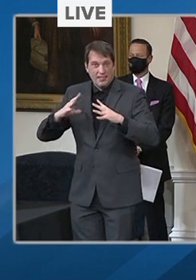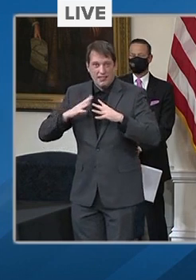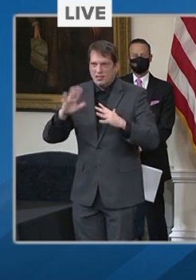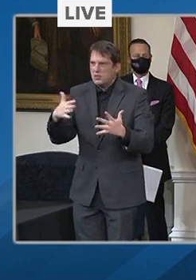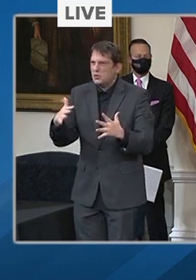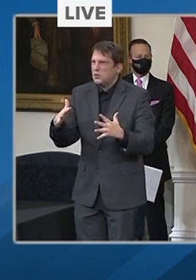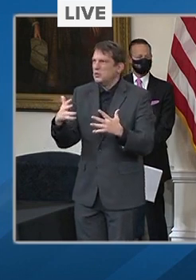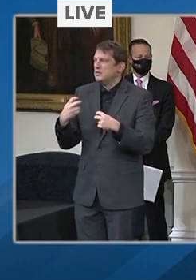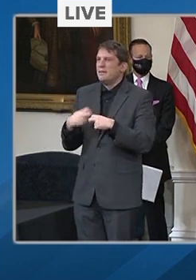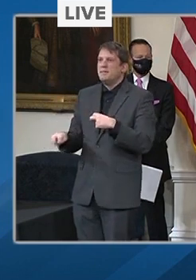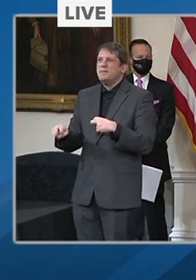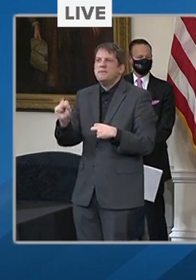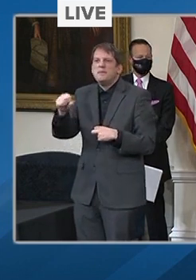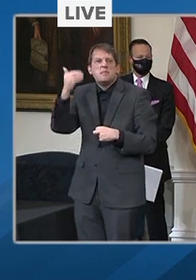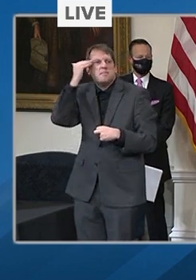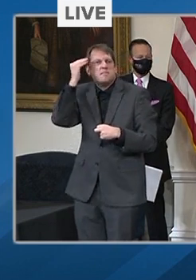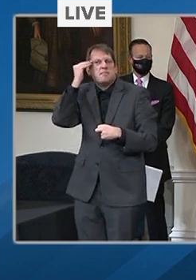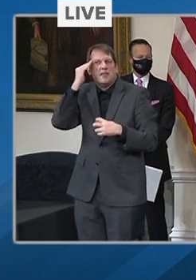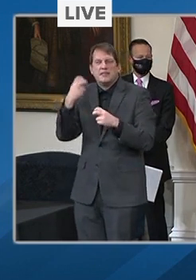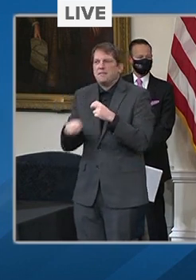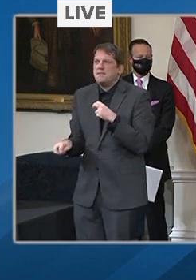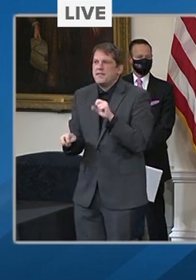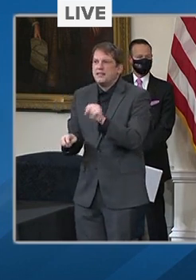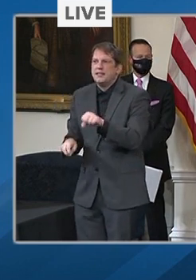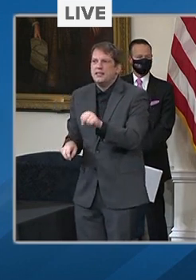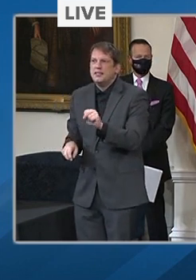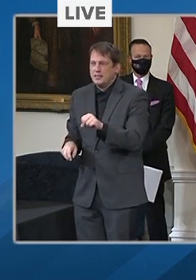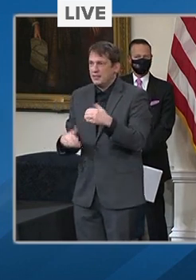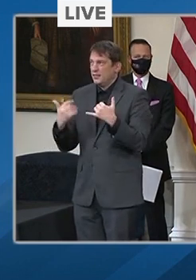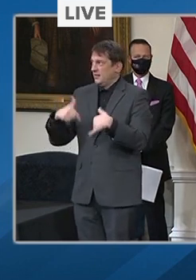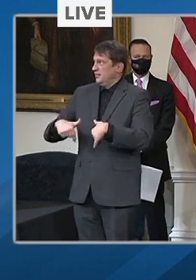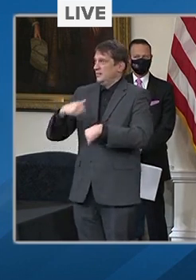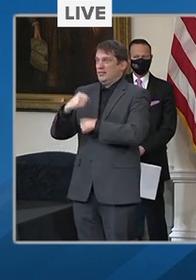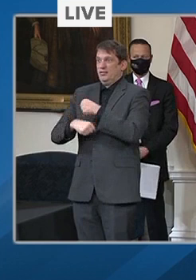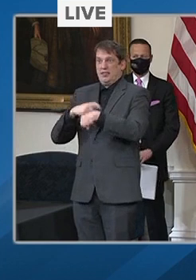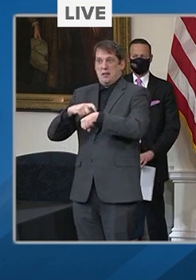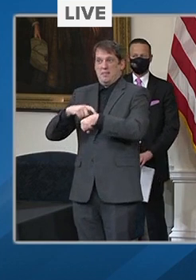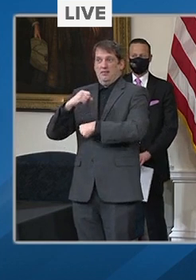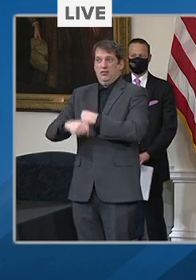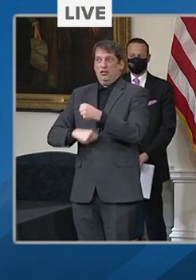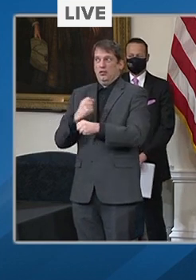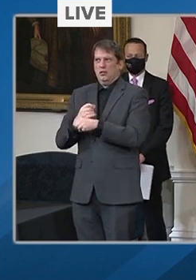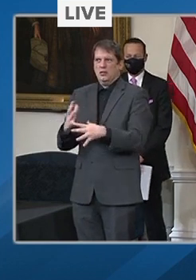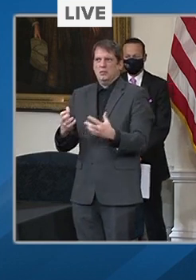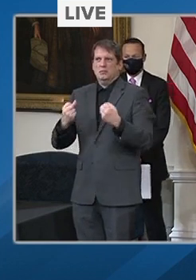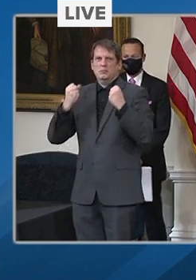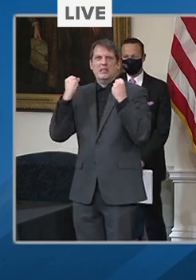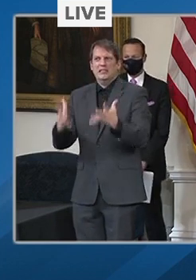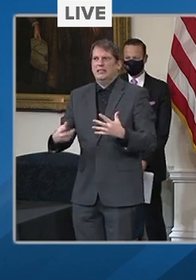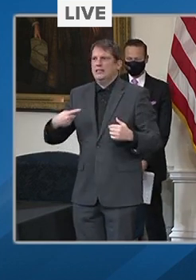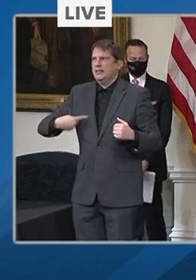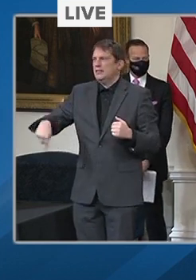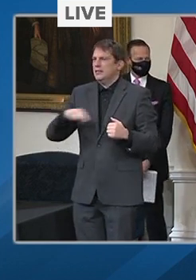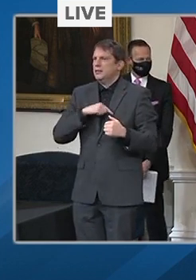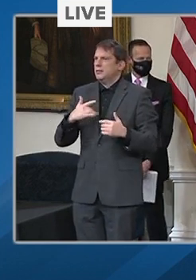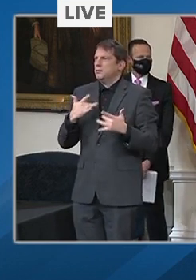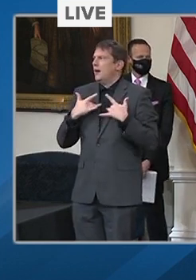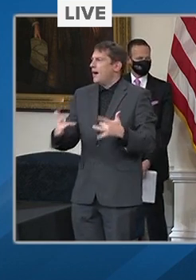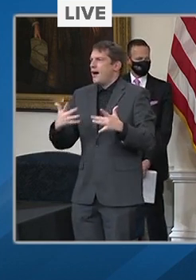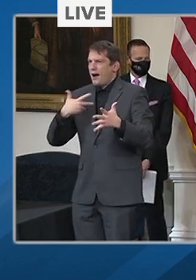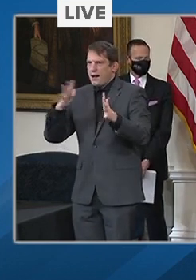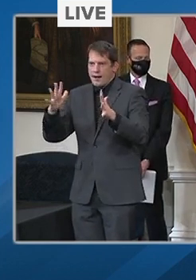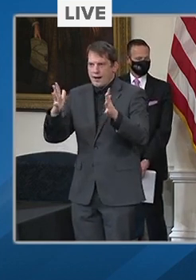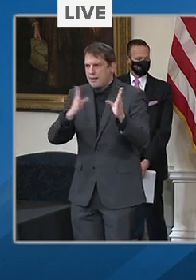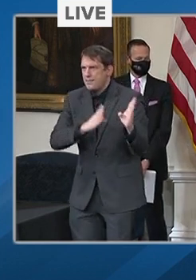yet. It is during this time of year that so many of us typically make plans to travel, to visit